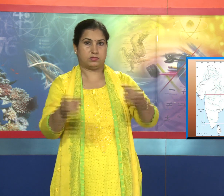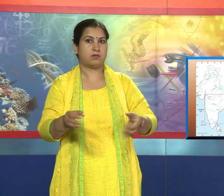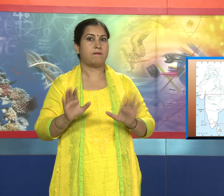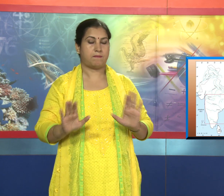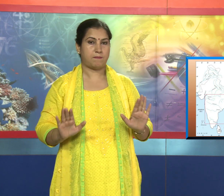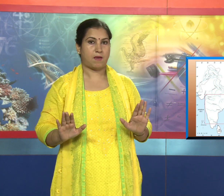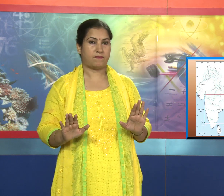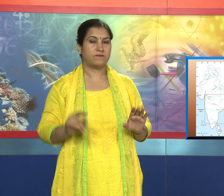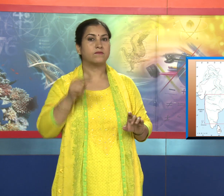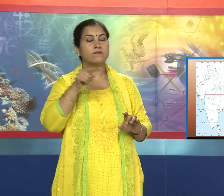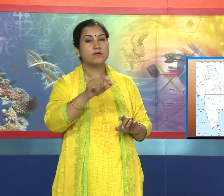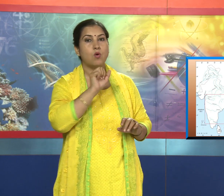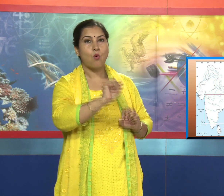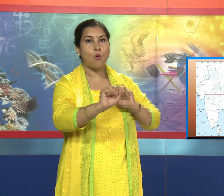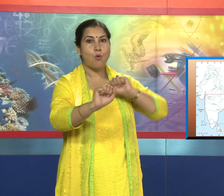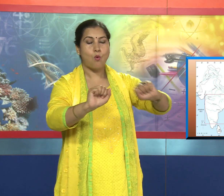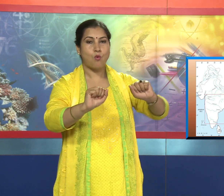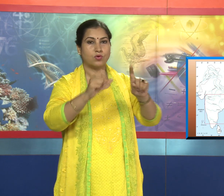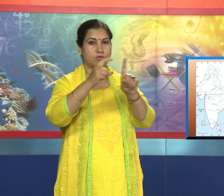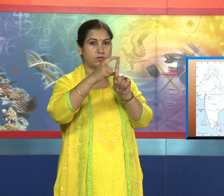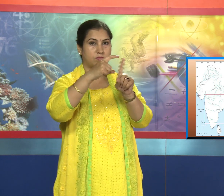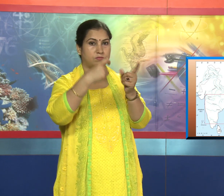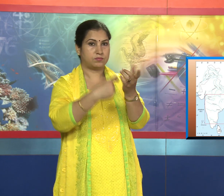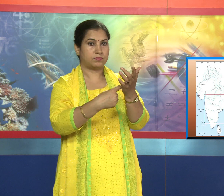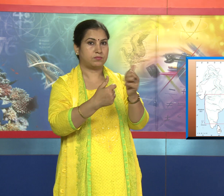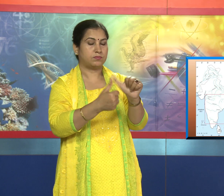that have their own drainage systems.